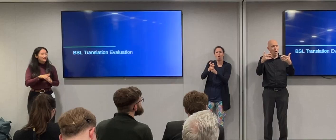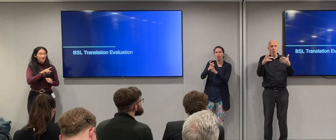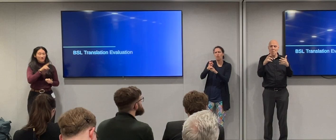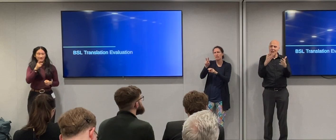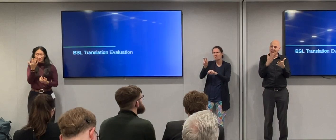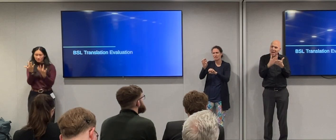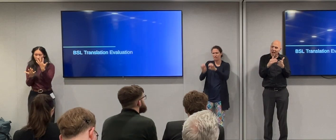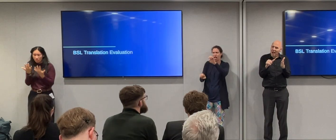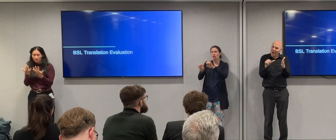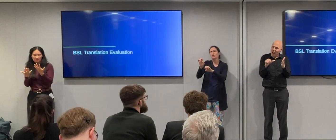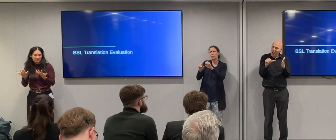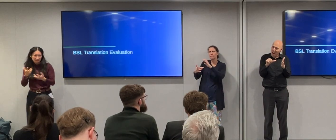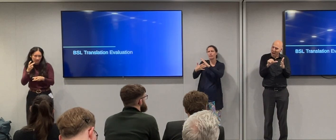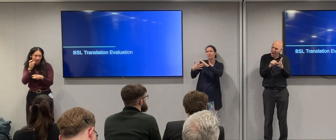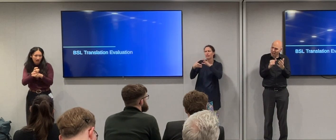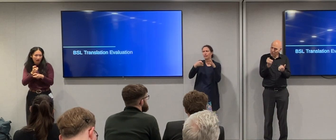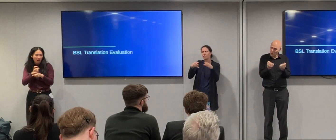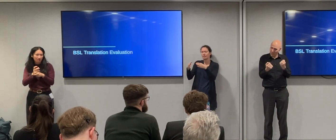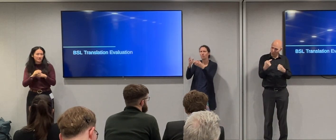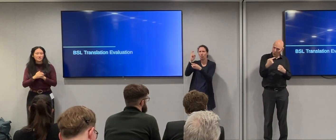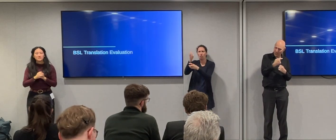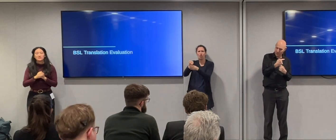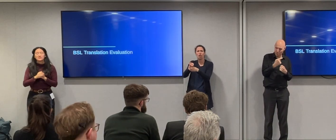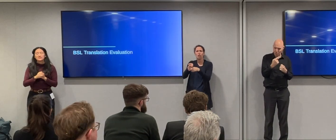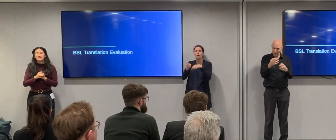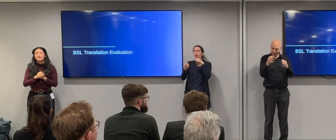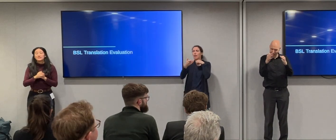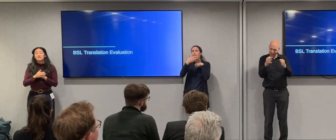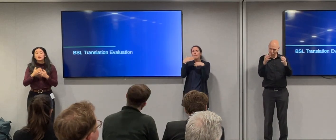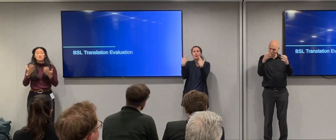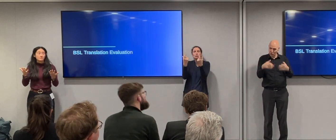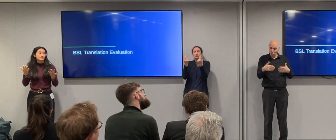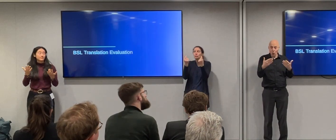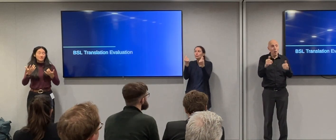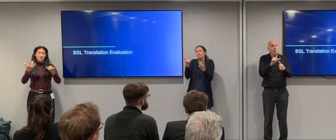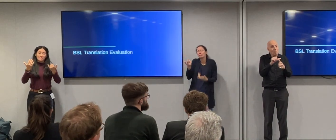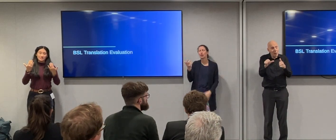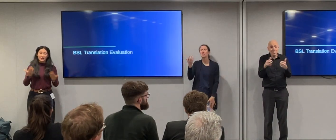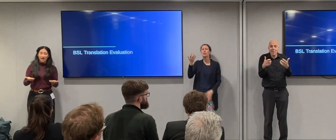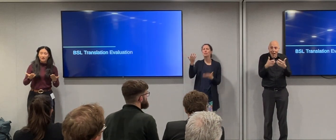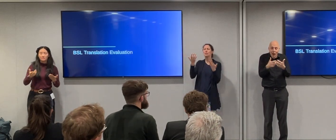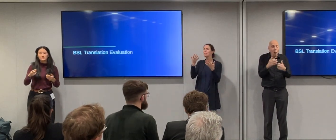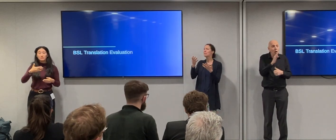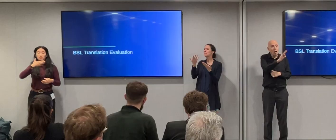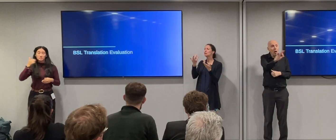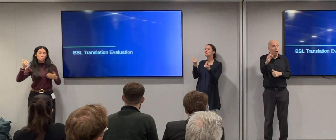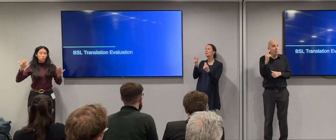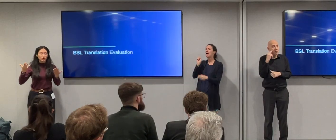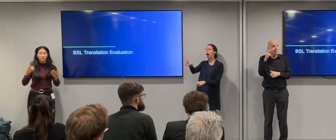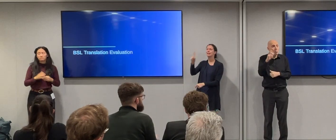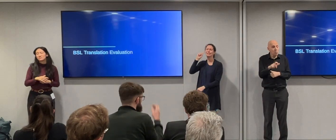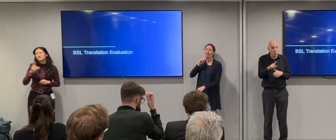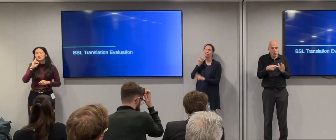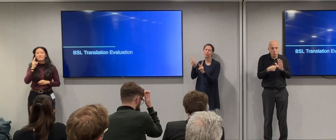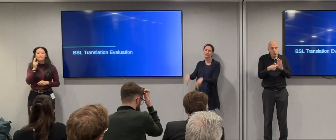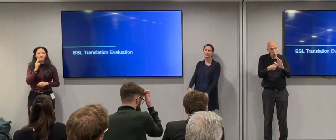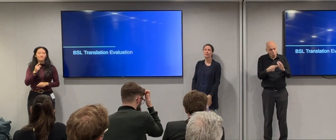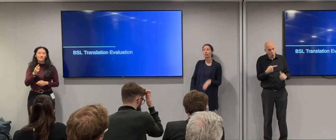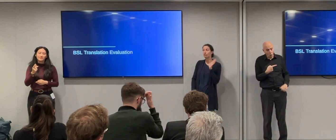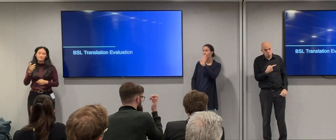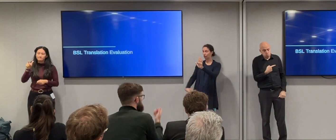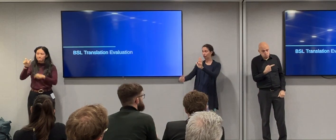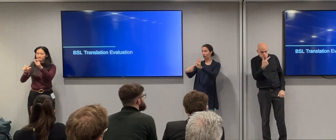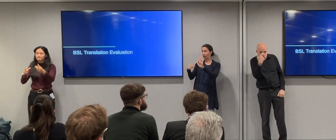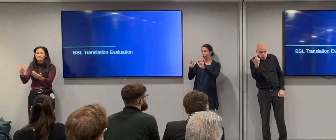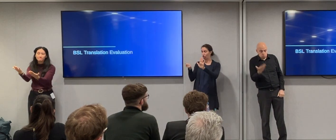evaluate these type of techniques, the generation. So the best way we find is just to ask real deaf people, show them the translations and ask them, are